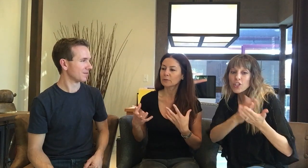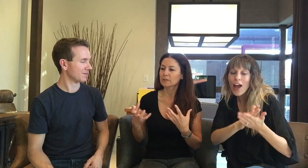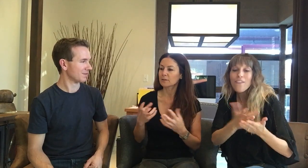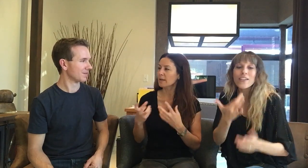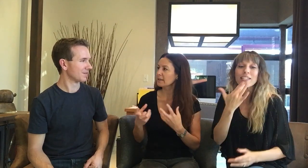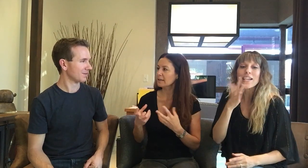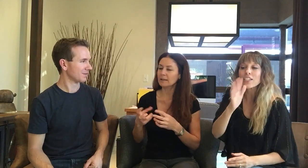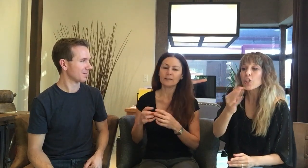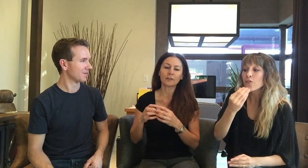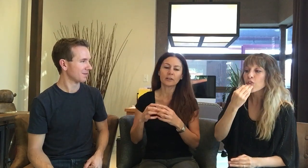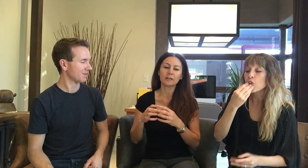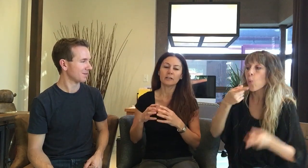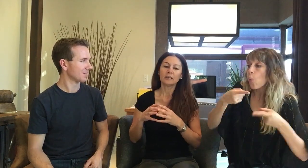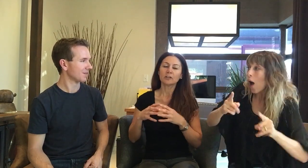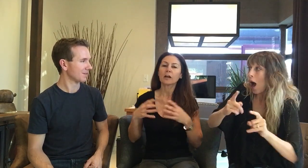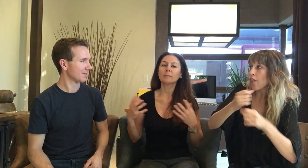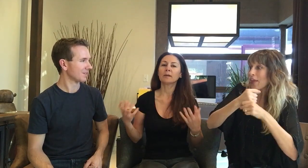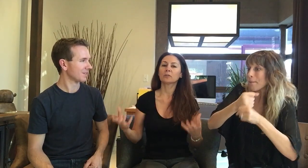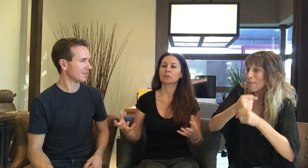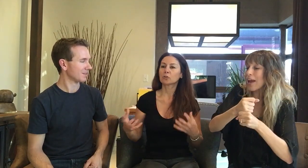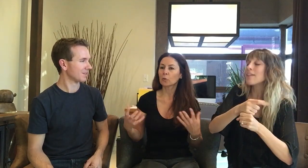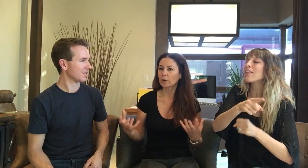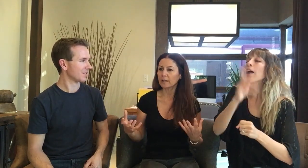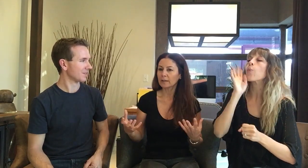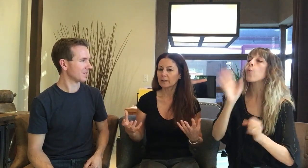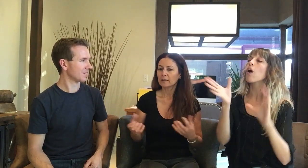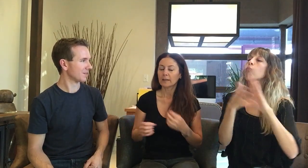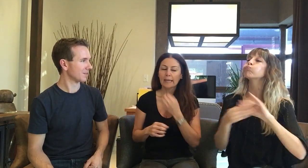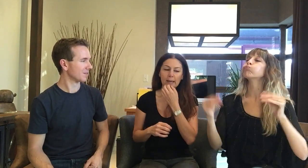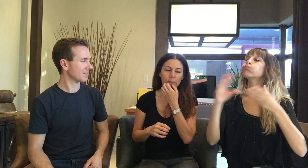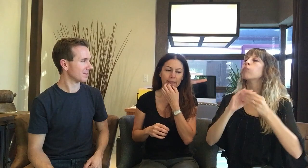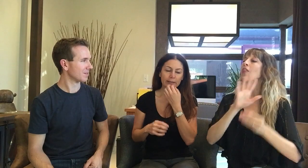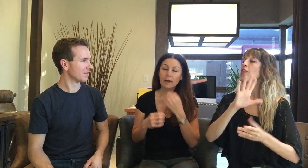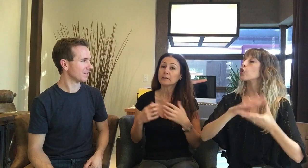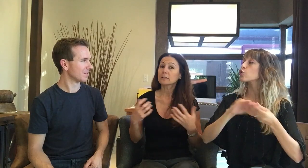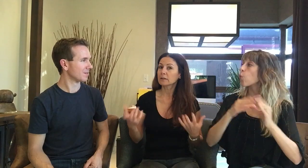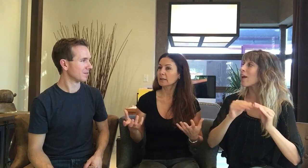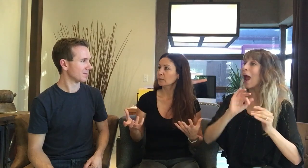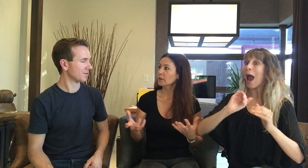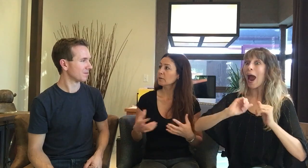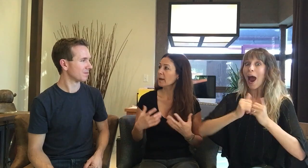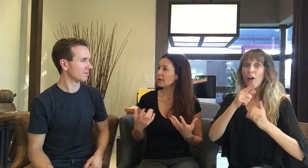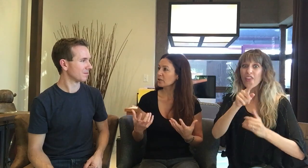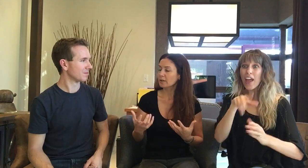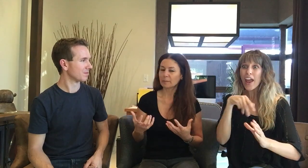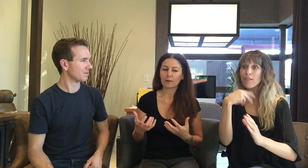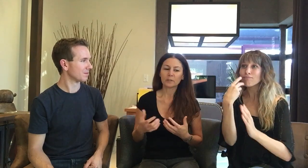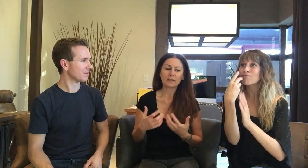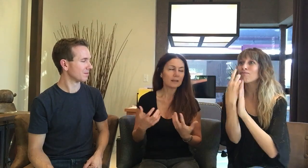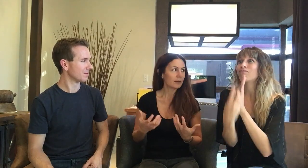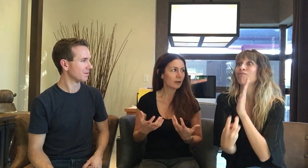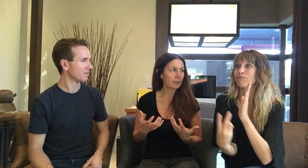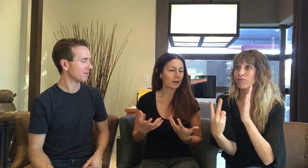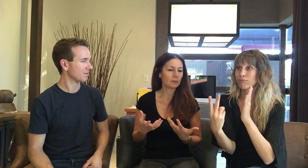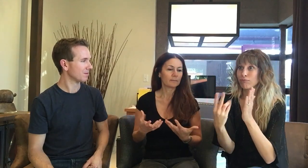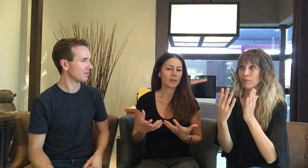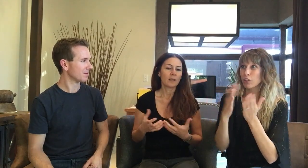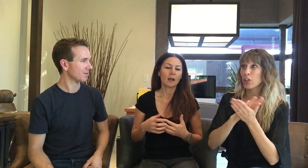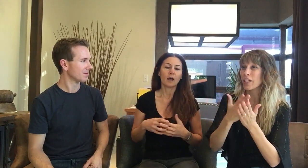as they're making it, and they're going to talk about their story, how they got into cooking, what they're passionate about, what they care about,